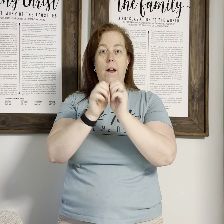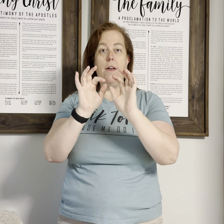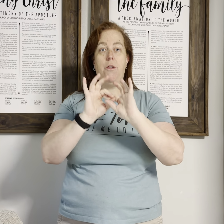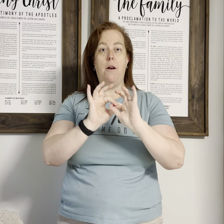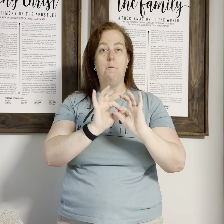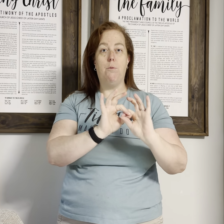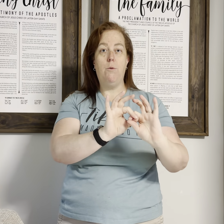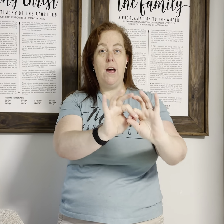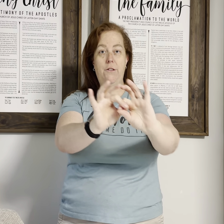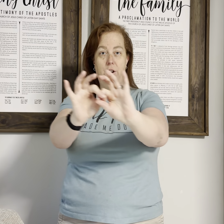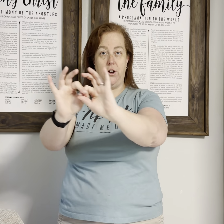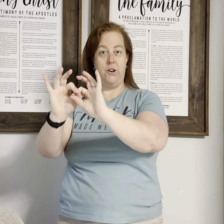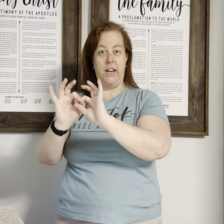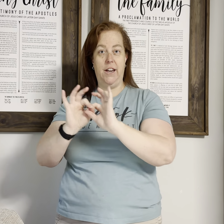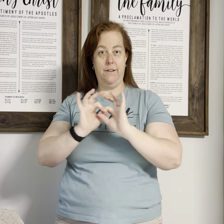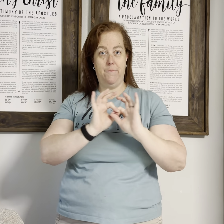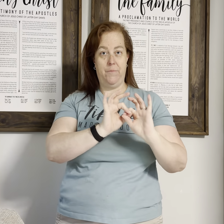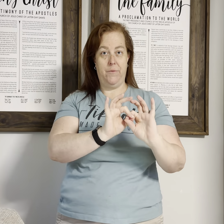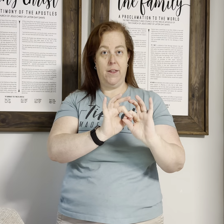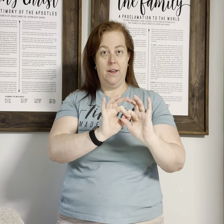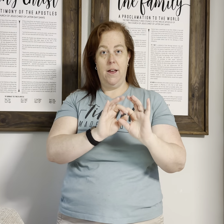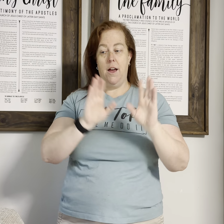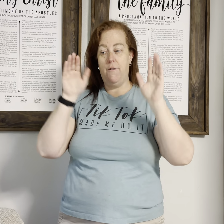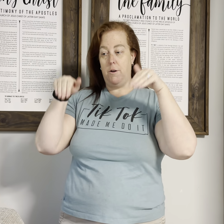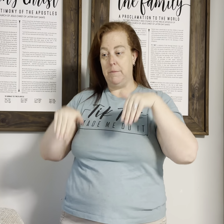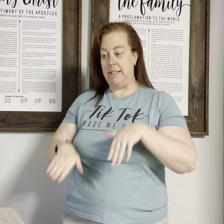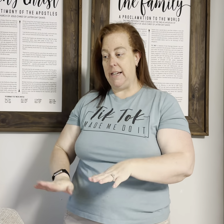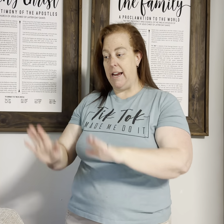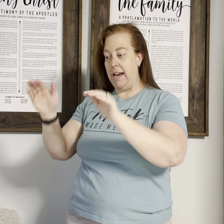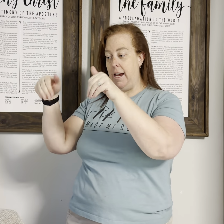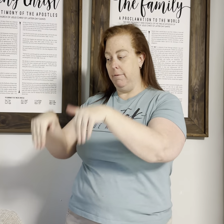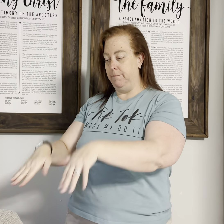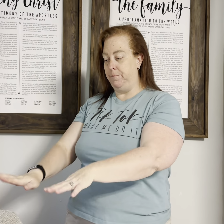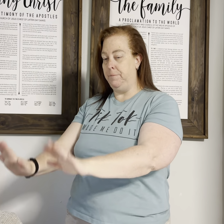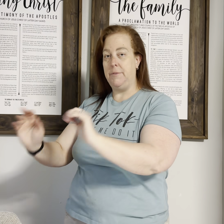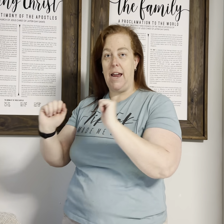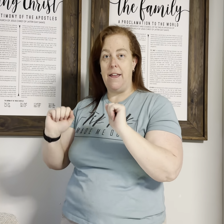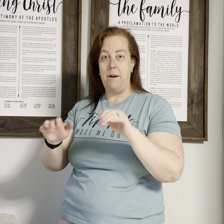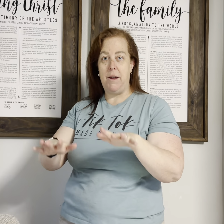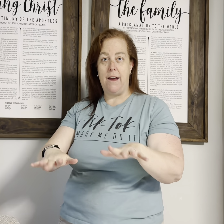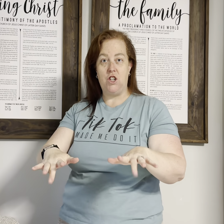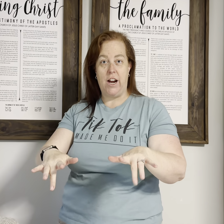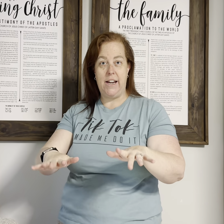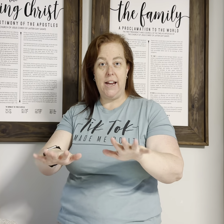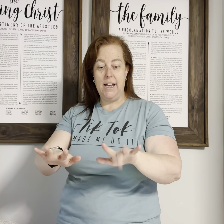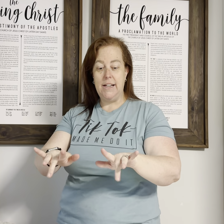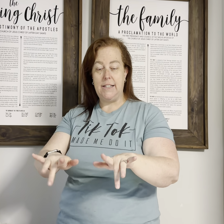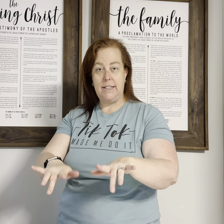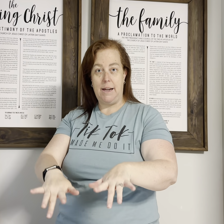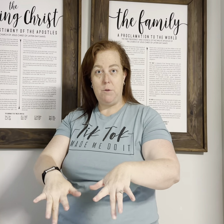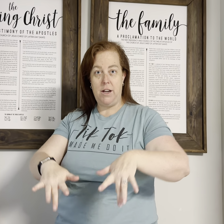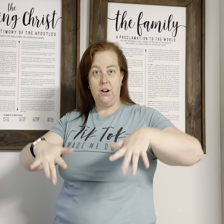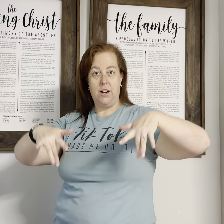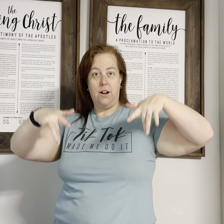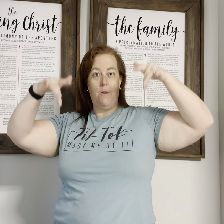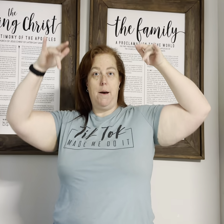with brotherhood from C, and then we have shining. It's the same one. You're going to go up